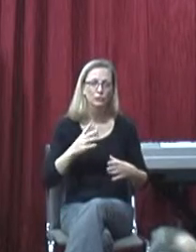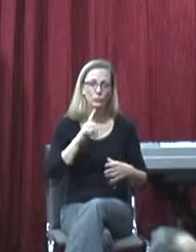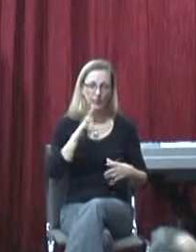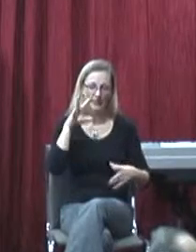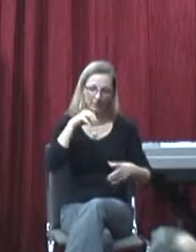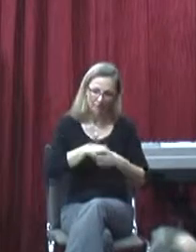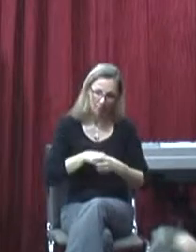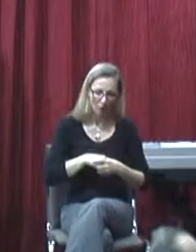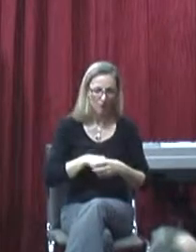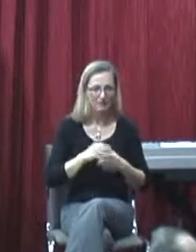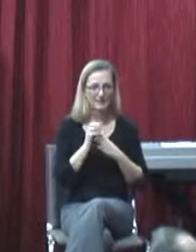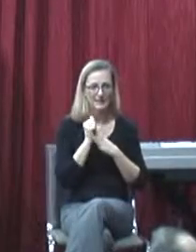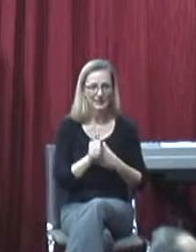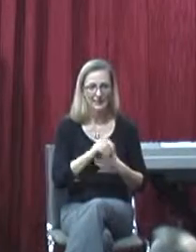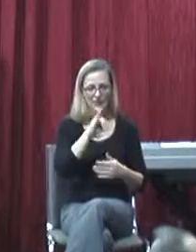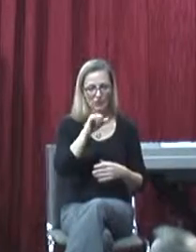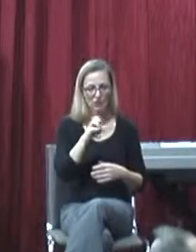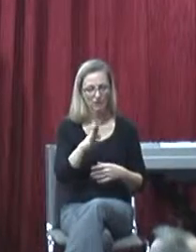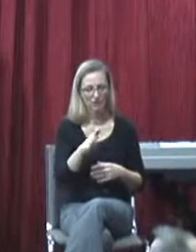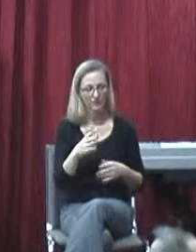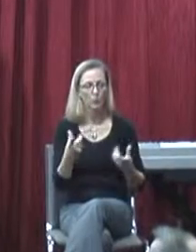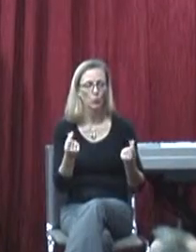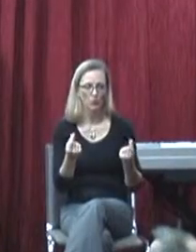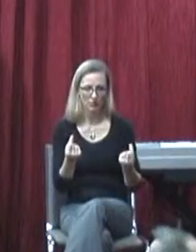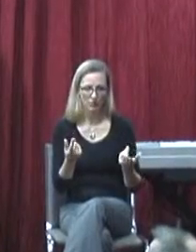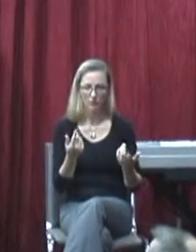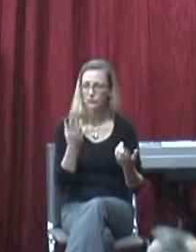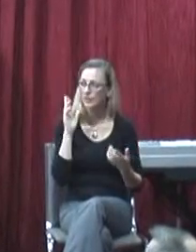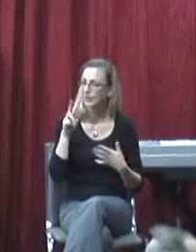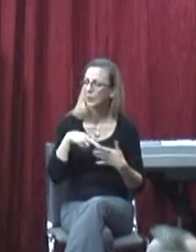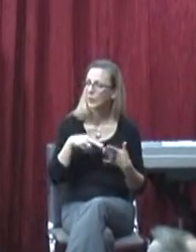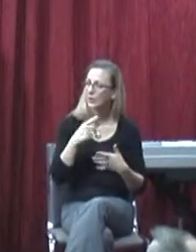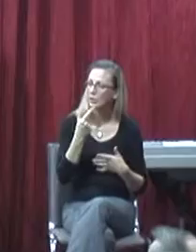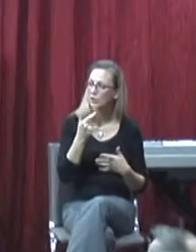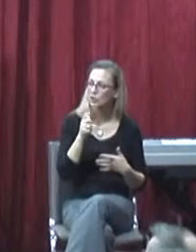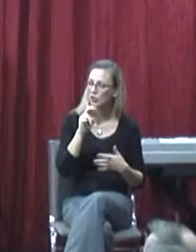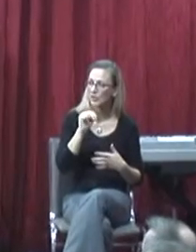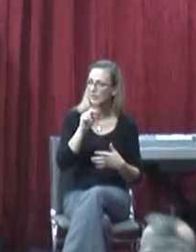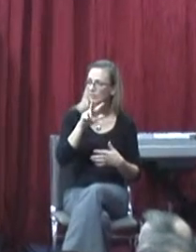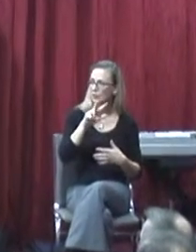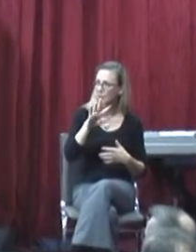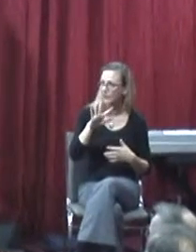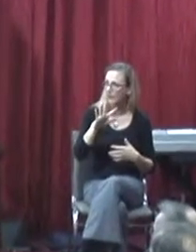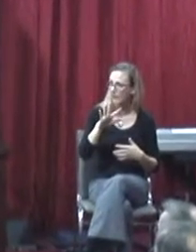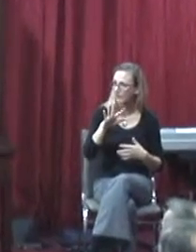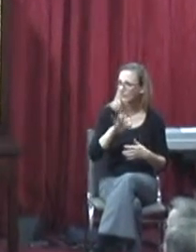to do. So I'm going to read to you now from Genesis chapter 35,